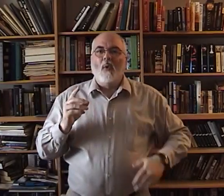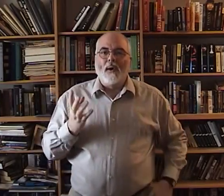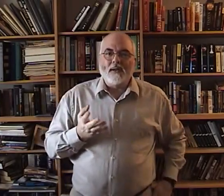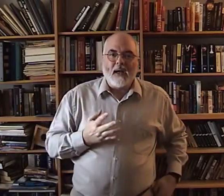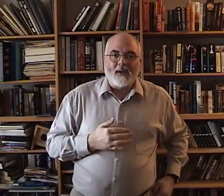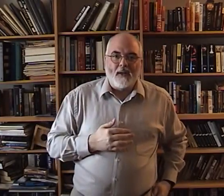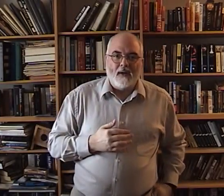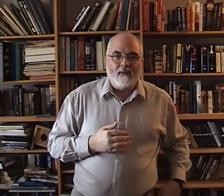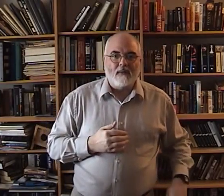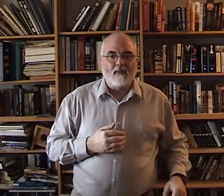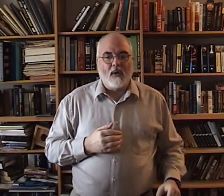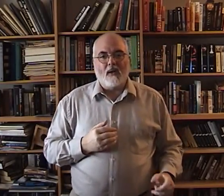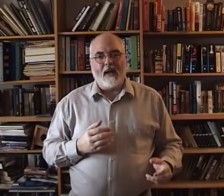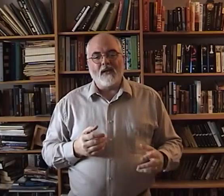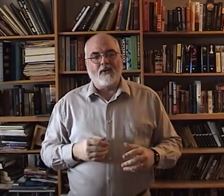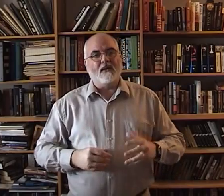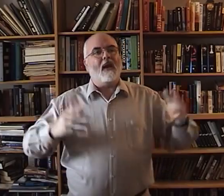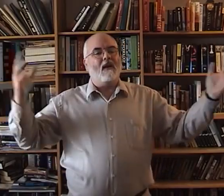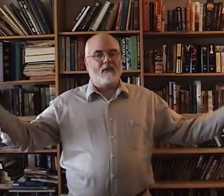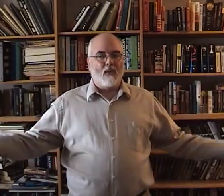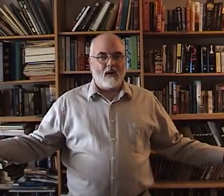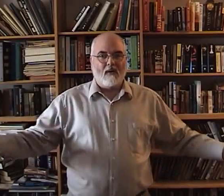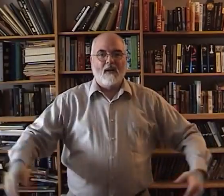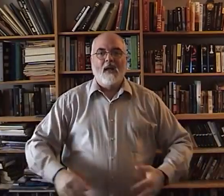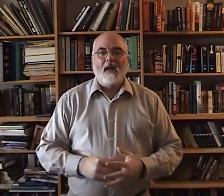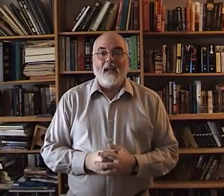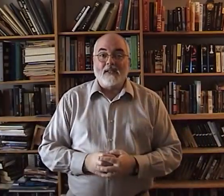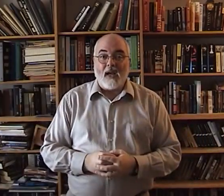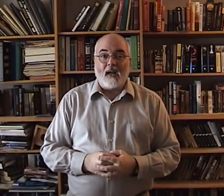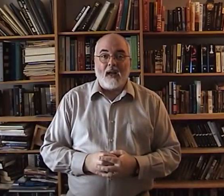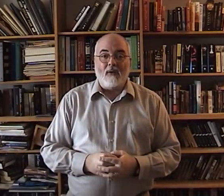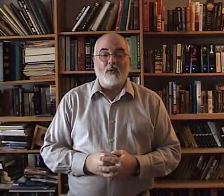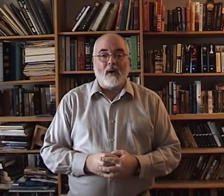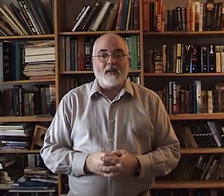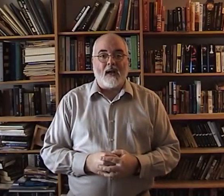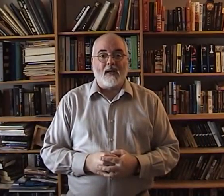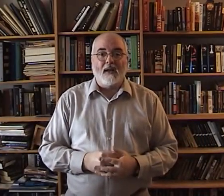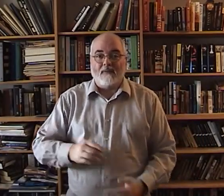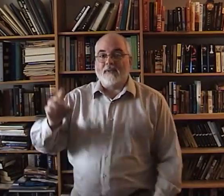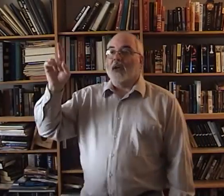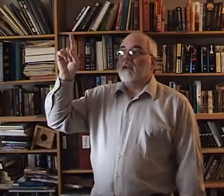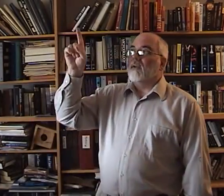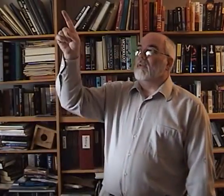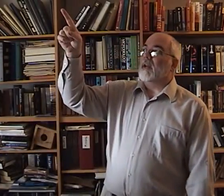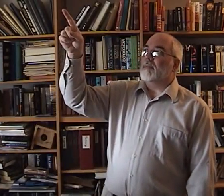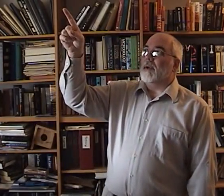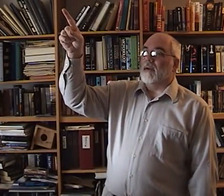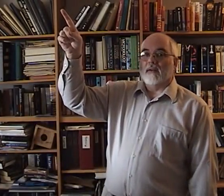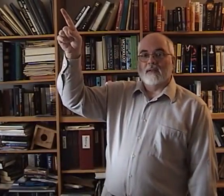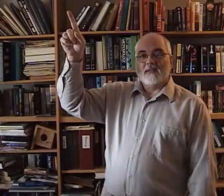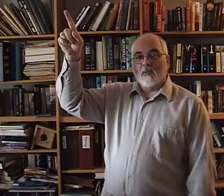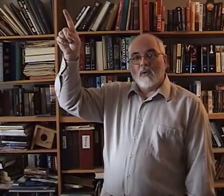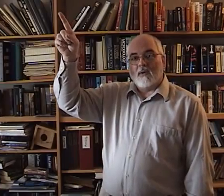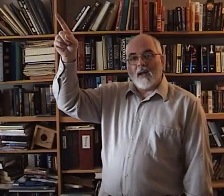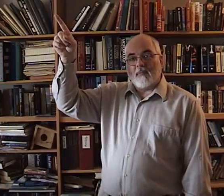Where does God live? Well, the answer is everywhere. In sign language, where does God live? Right up there. Somewhere right up